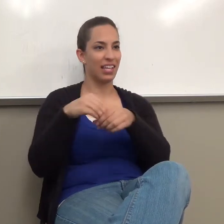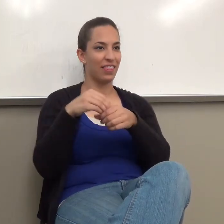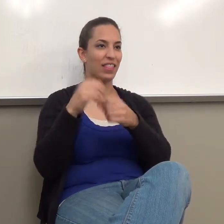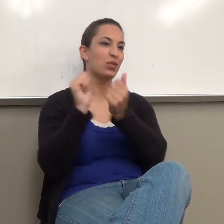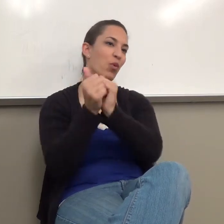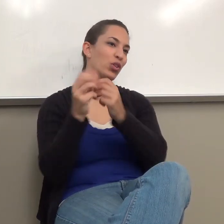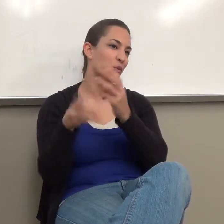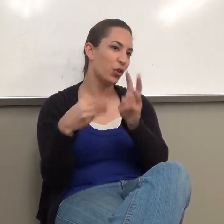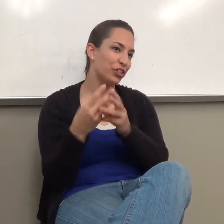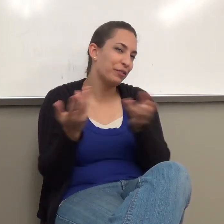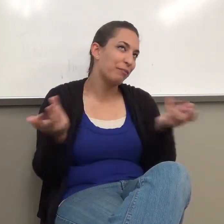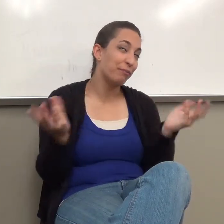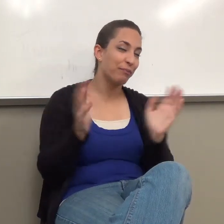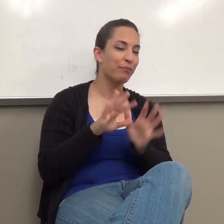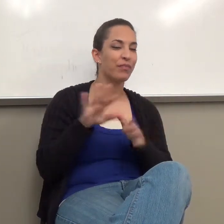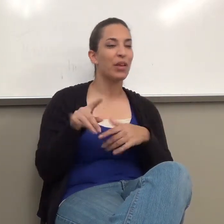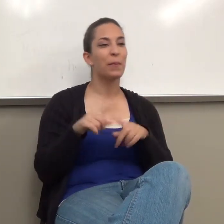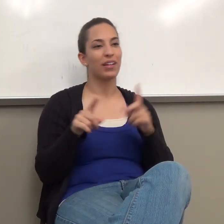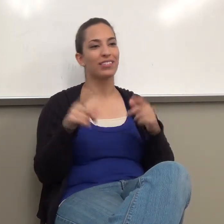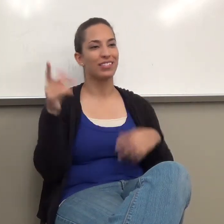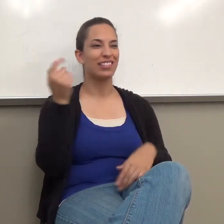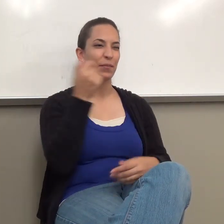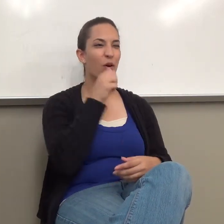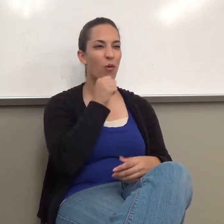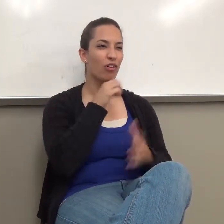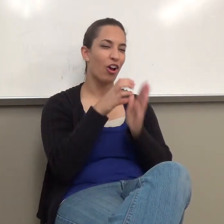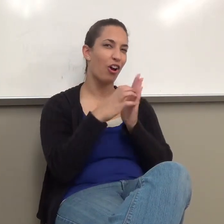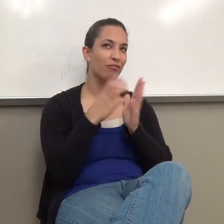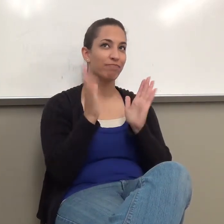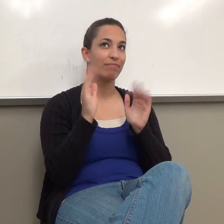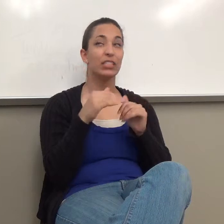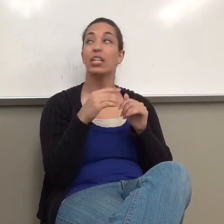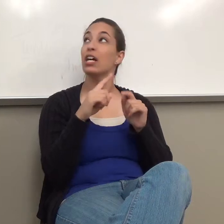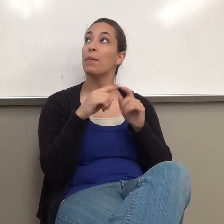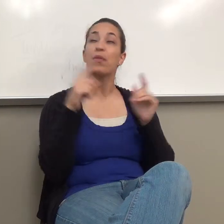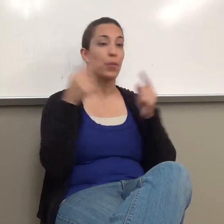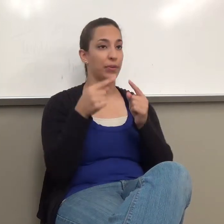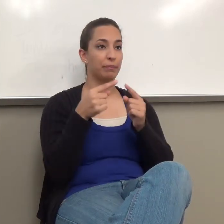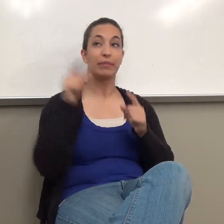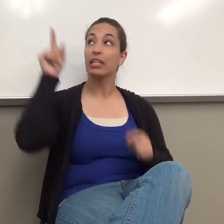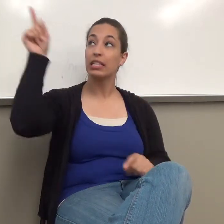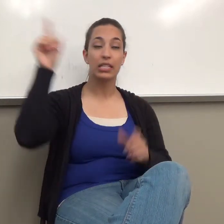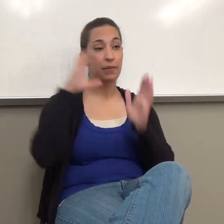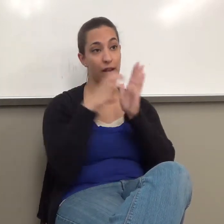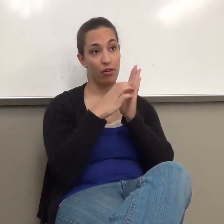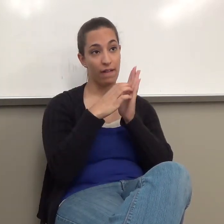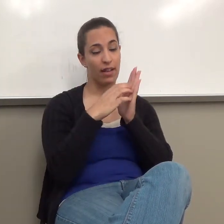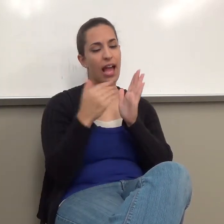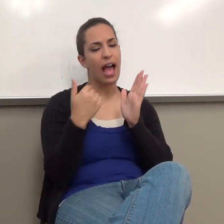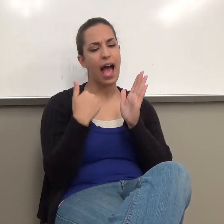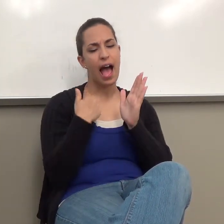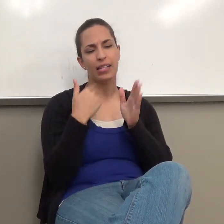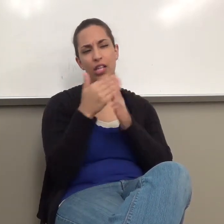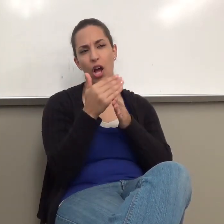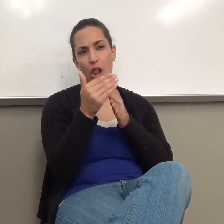So now here's the question. Does this paragraph, the way it's written here, does this paragraph have a concluding